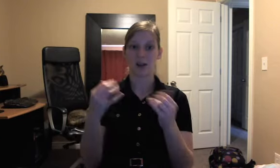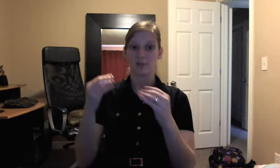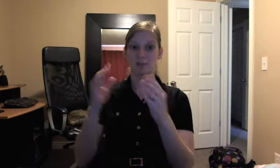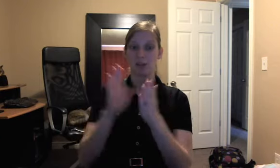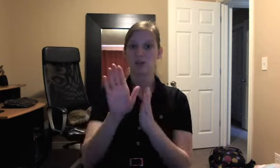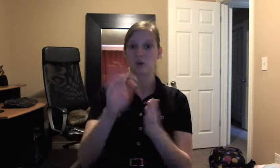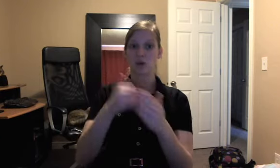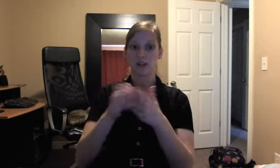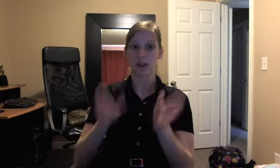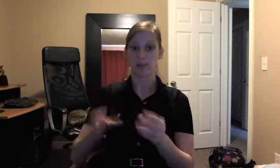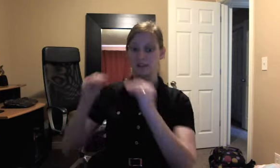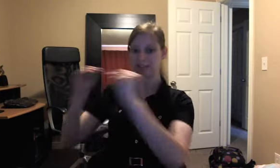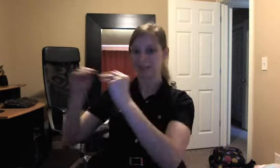for parentheses.